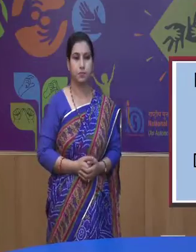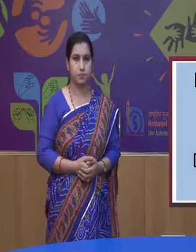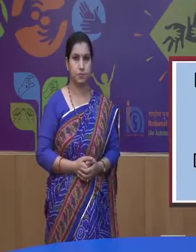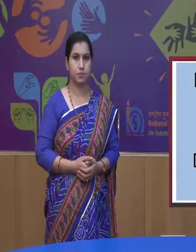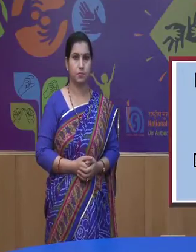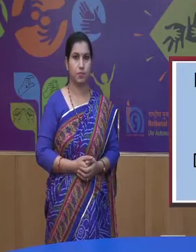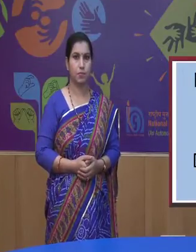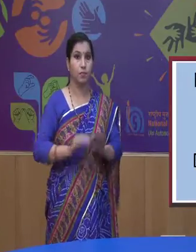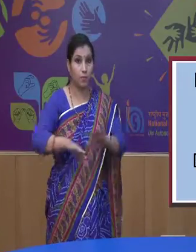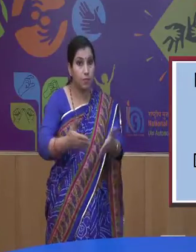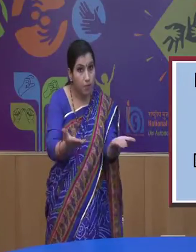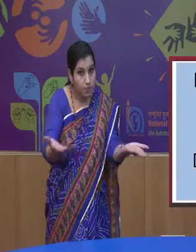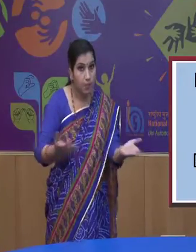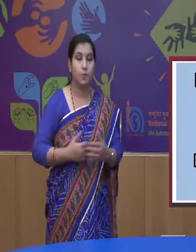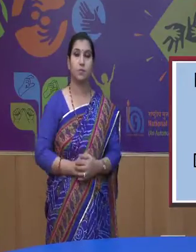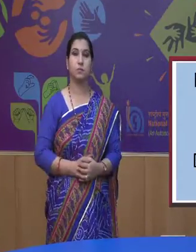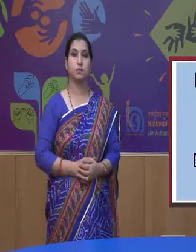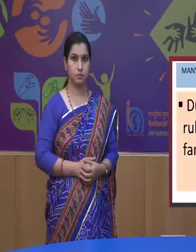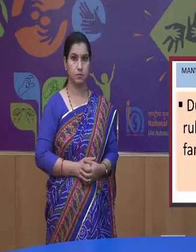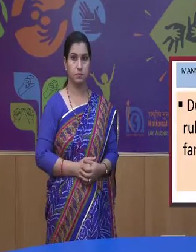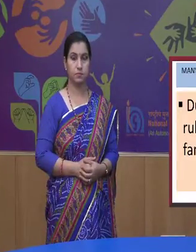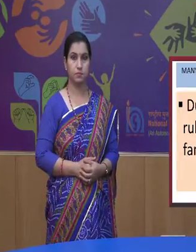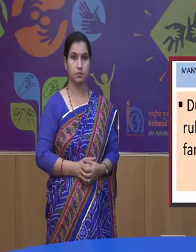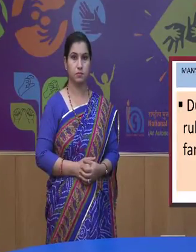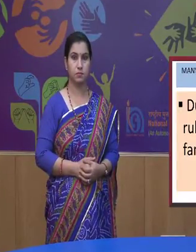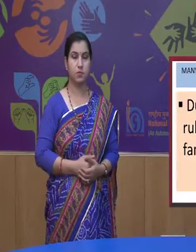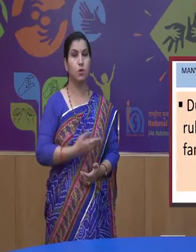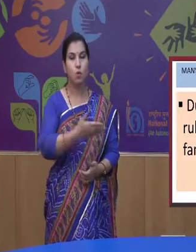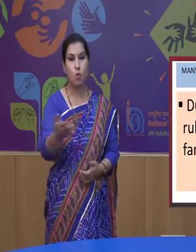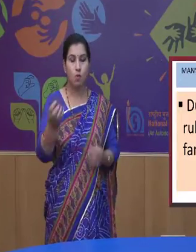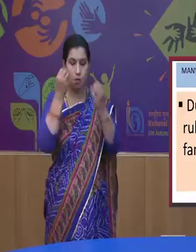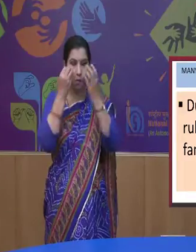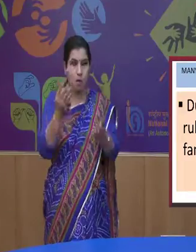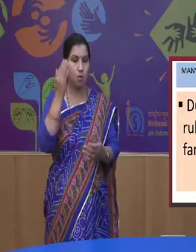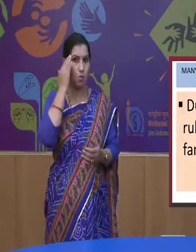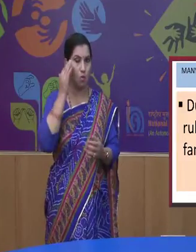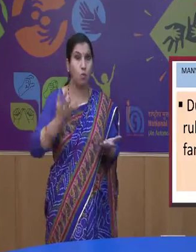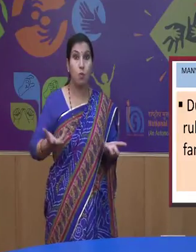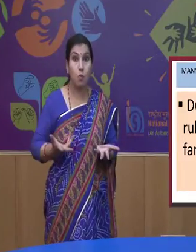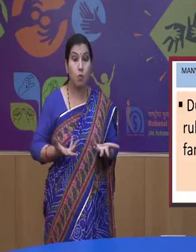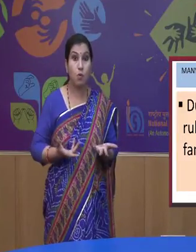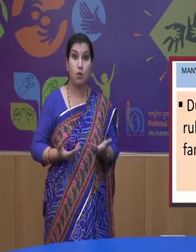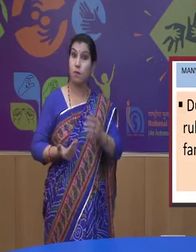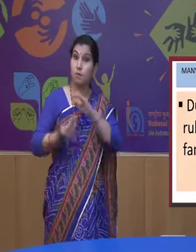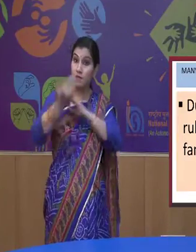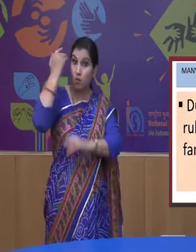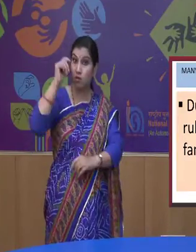Dear learners, you all will be surprised to know that during the British rule in